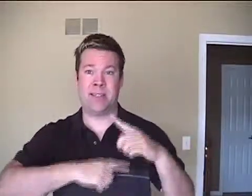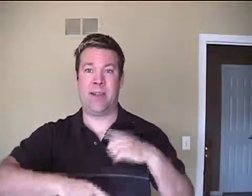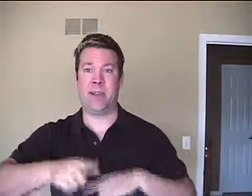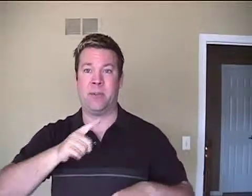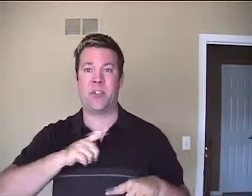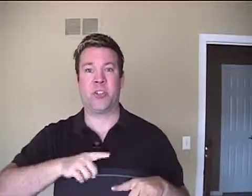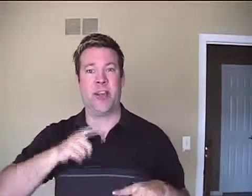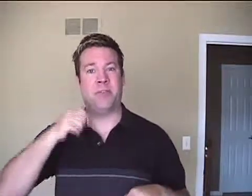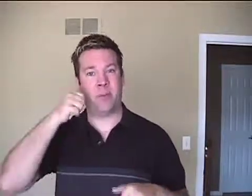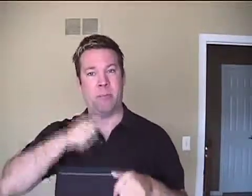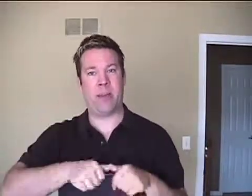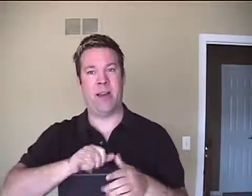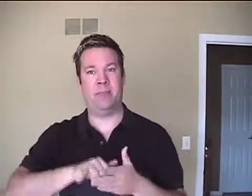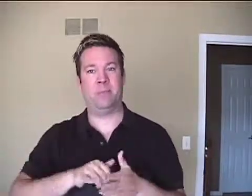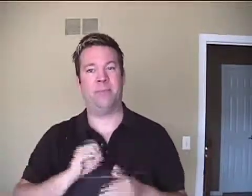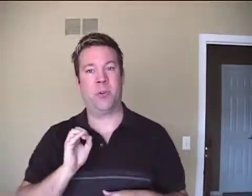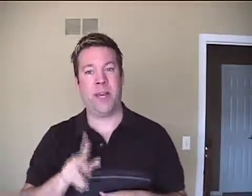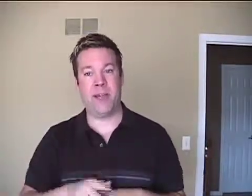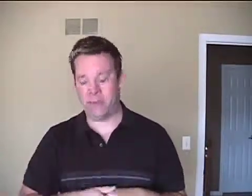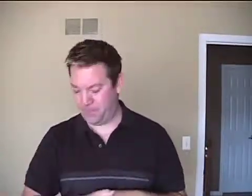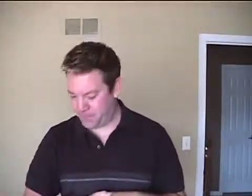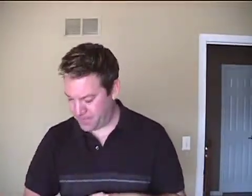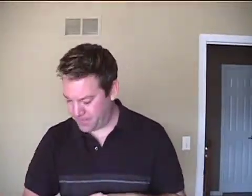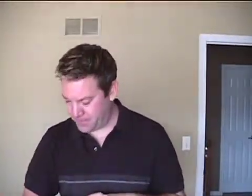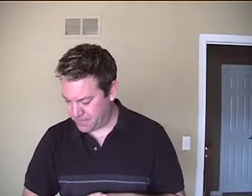sign language, so you'll have to remember that. Okay?